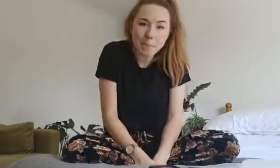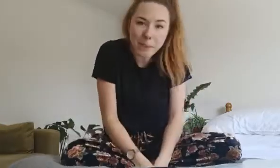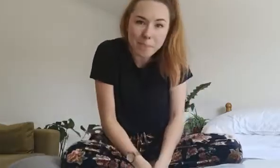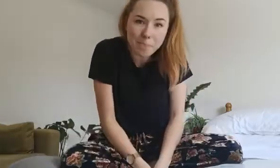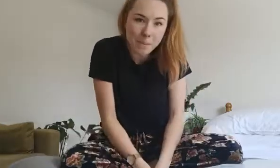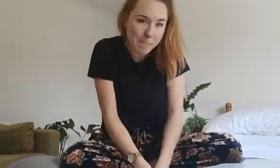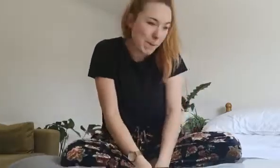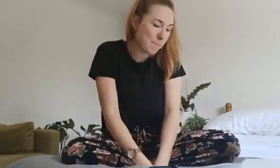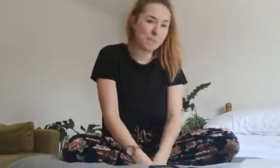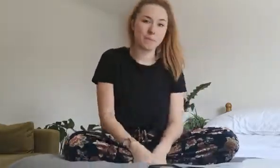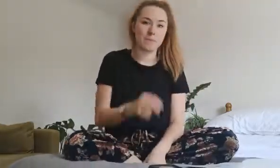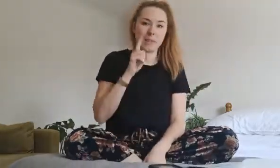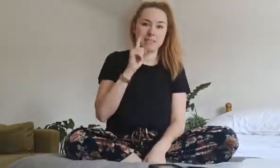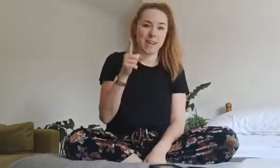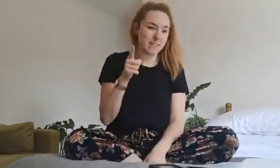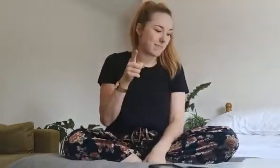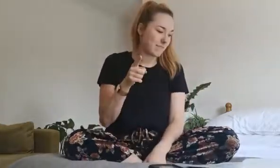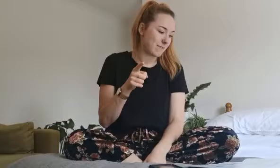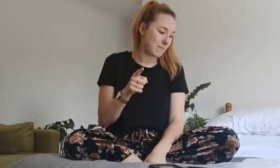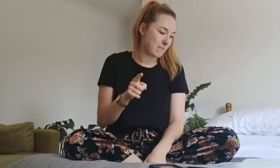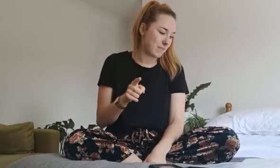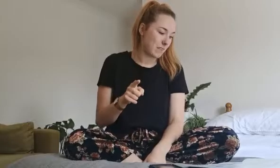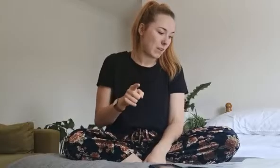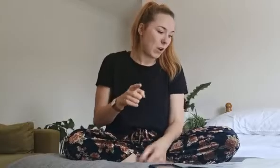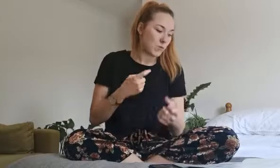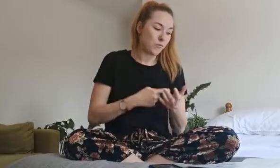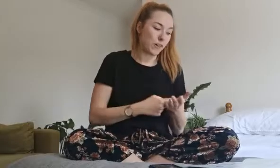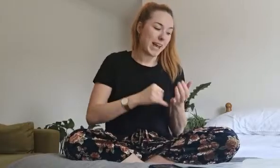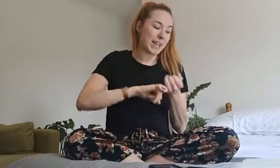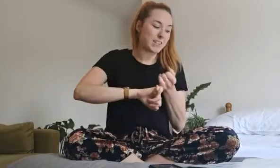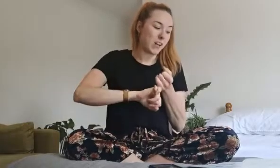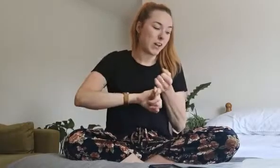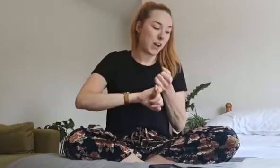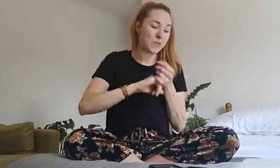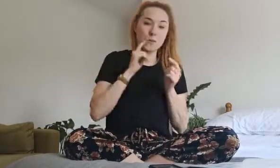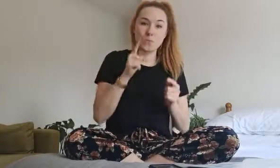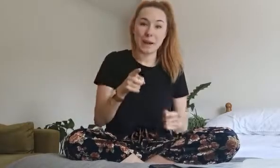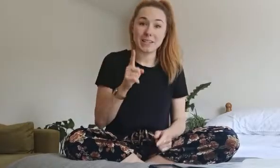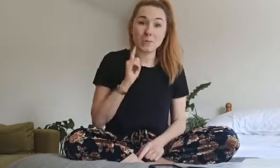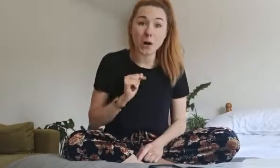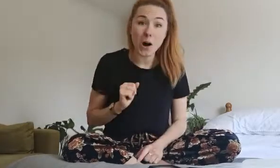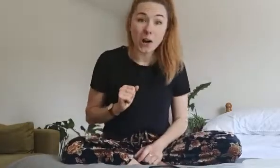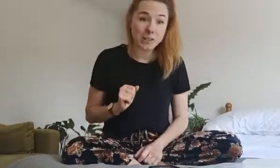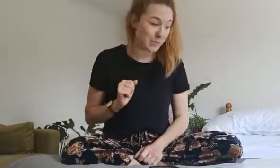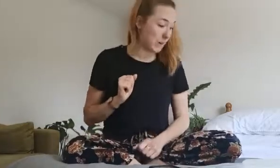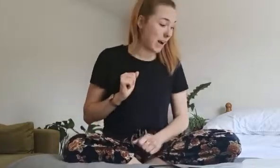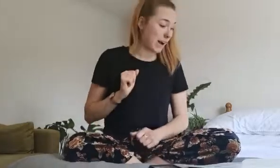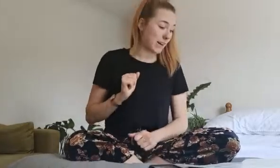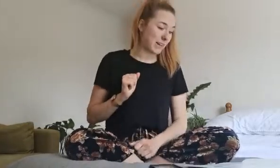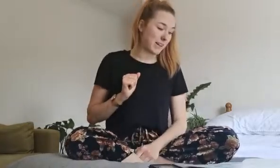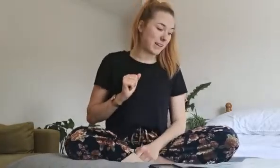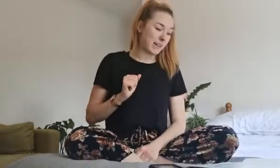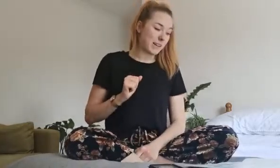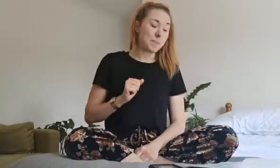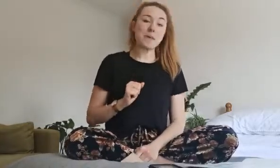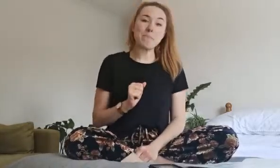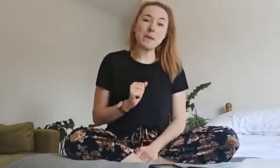Beep, beep, beep, beep, it said. Roy and Silo called back, squawk, squawk. Beep,